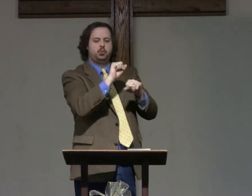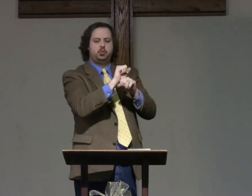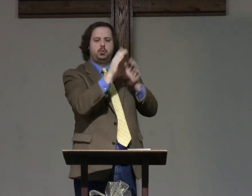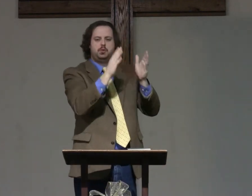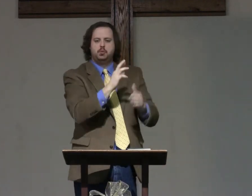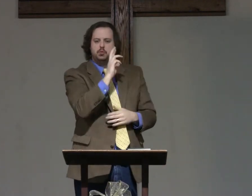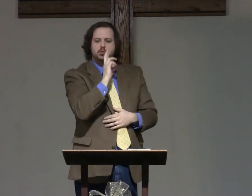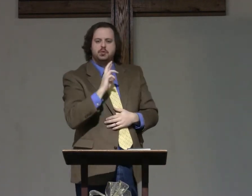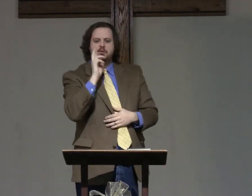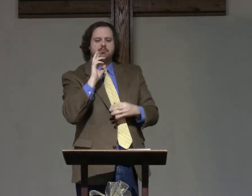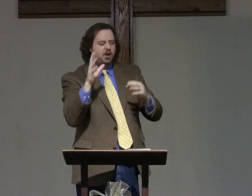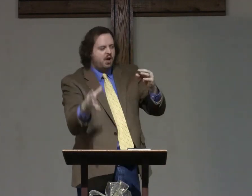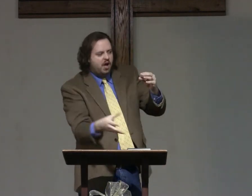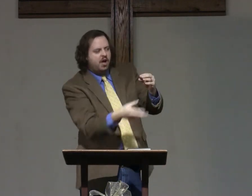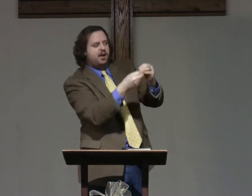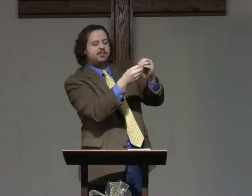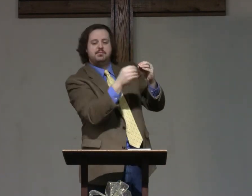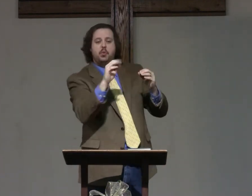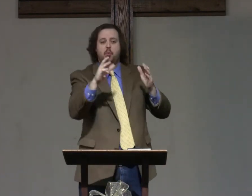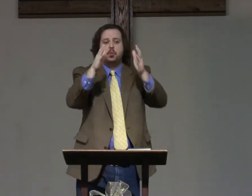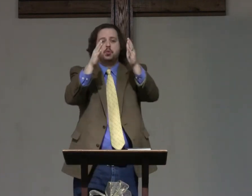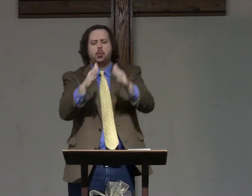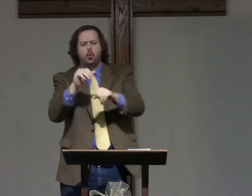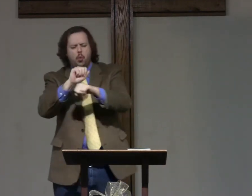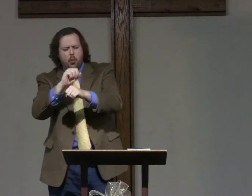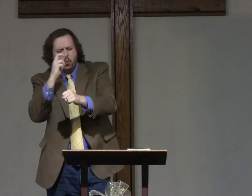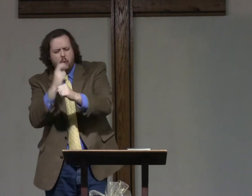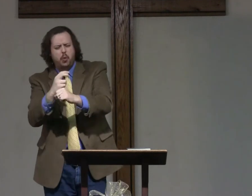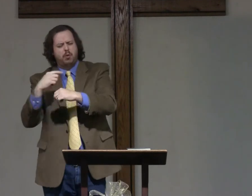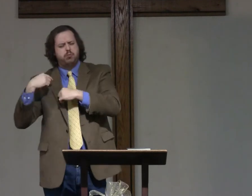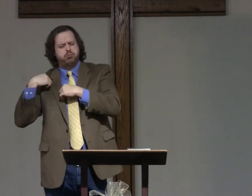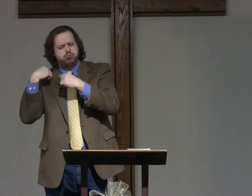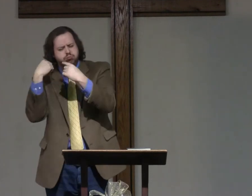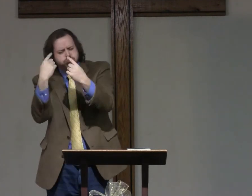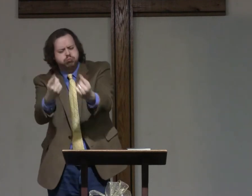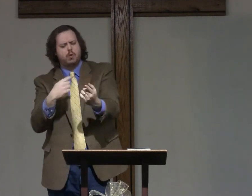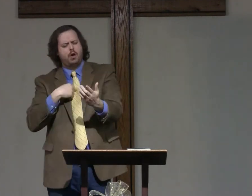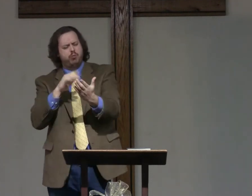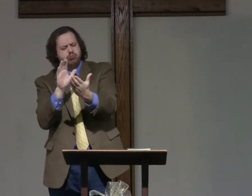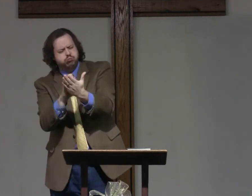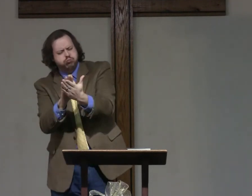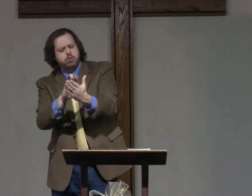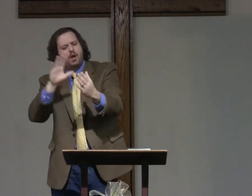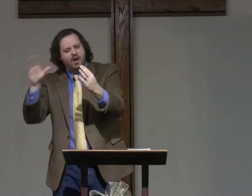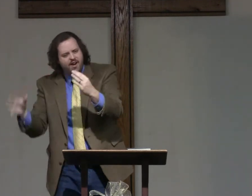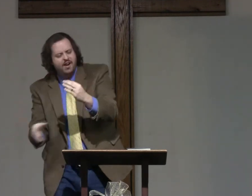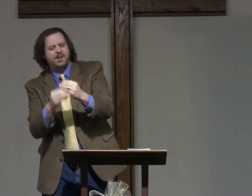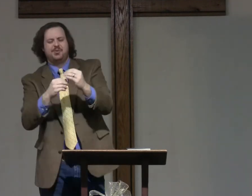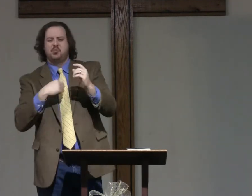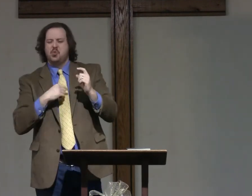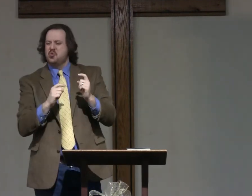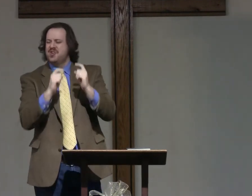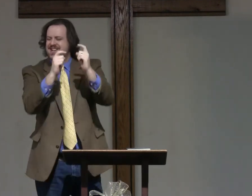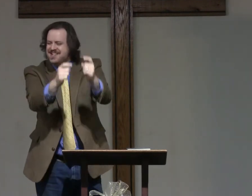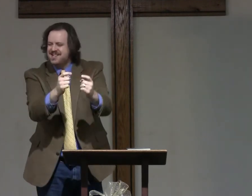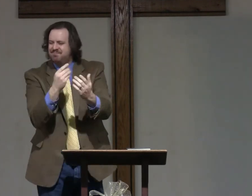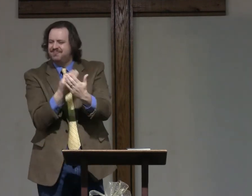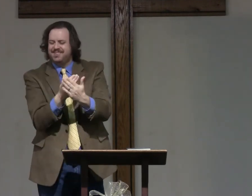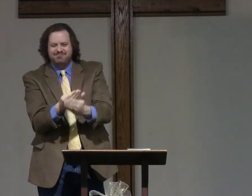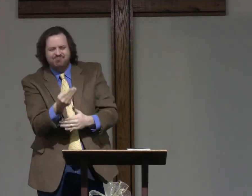we receive just like we give money to the restaurant workers who work so hard. And so we